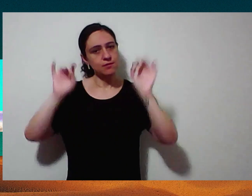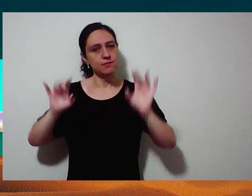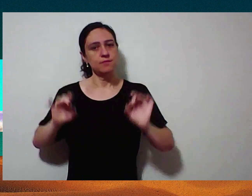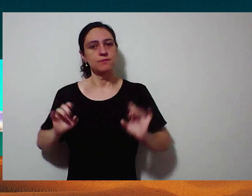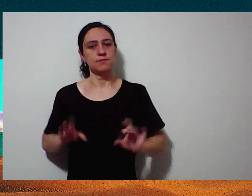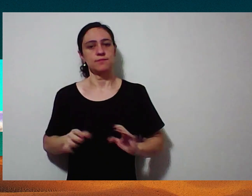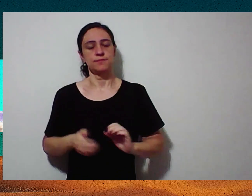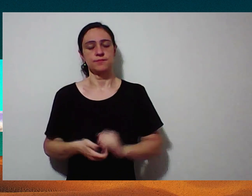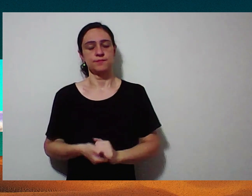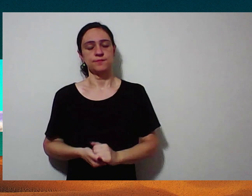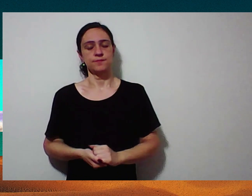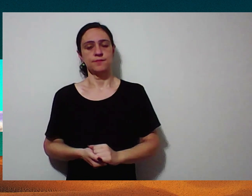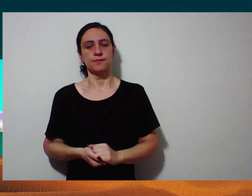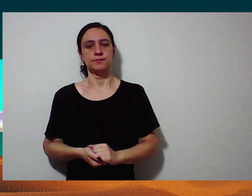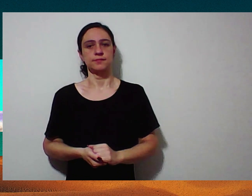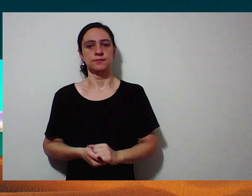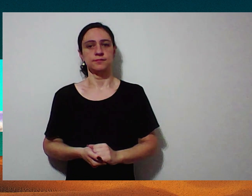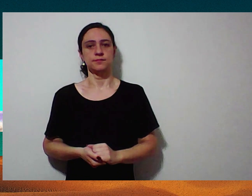precious.